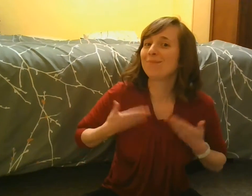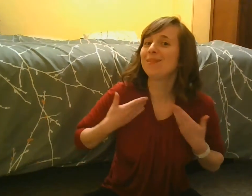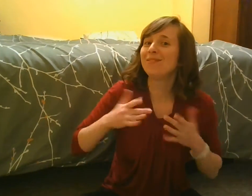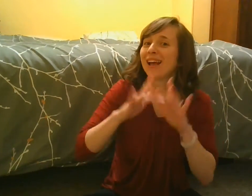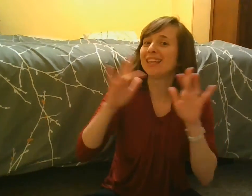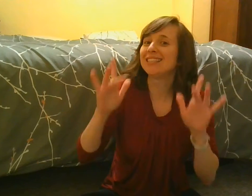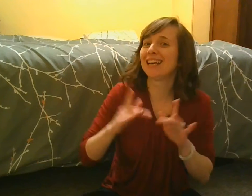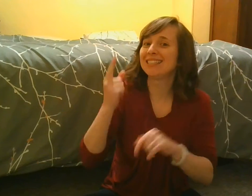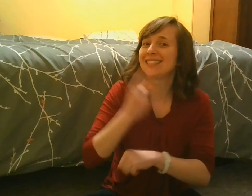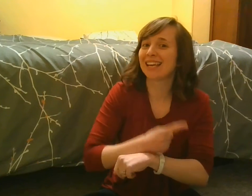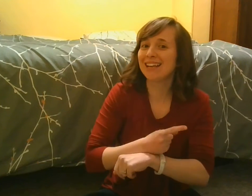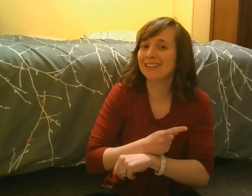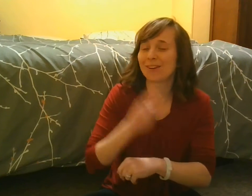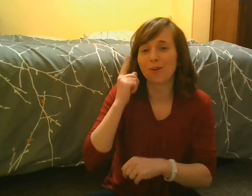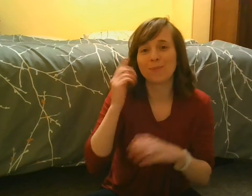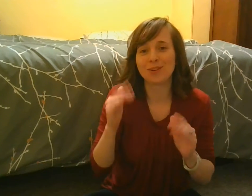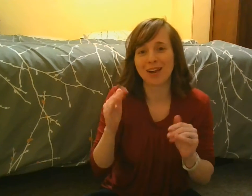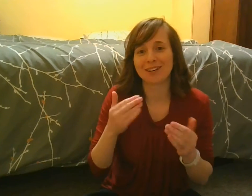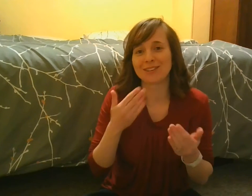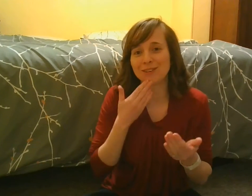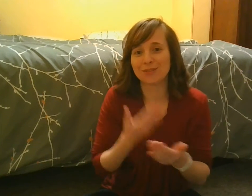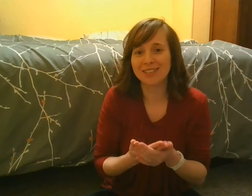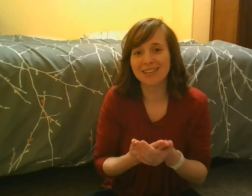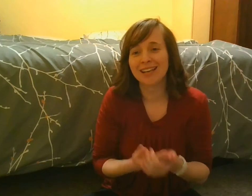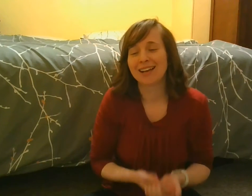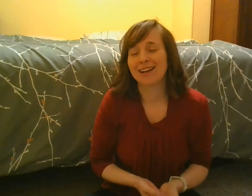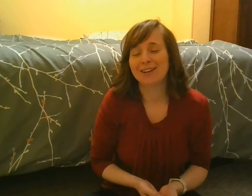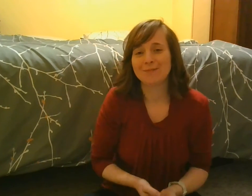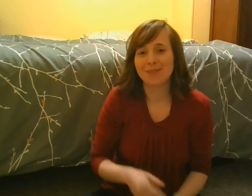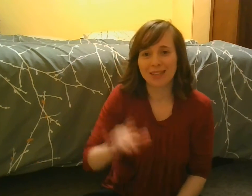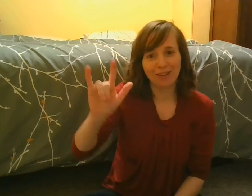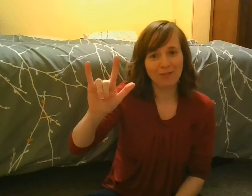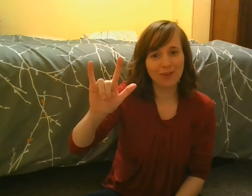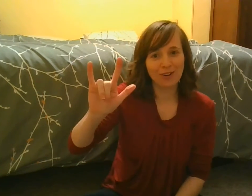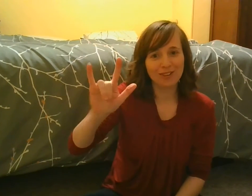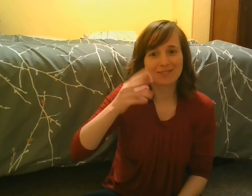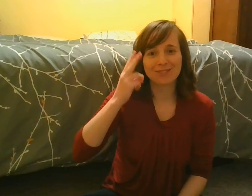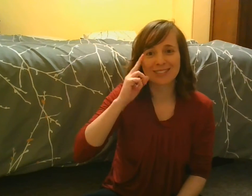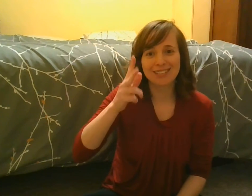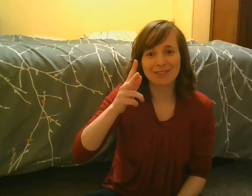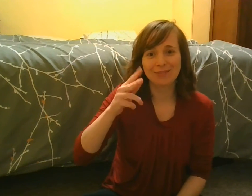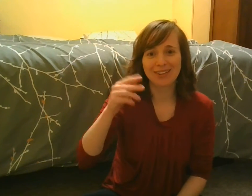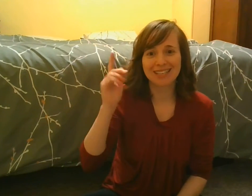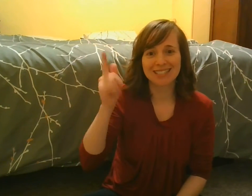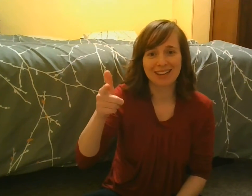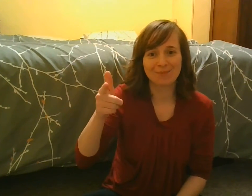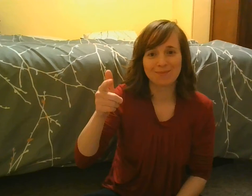happy Valentine's Day. Hoping you had a good one. And love y'all, and we'll see you for next time.